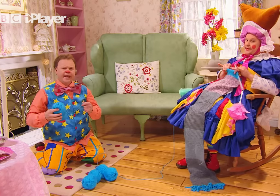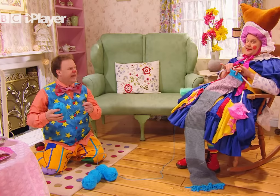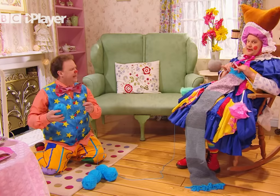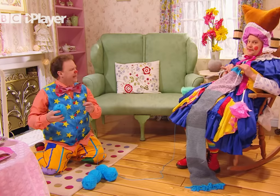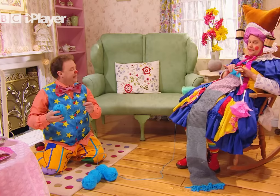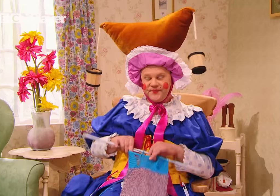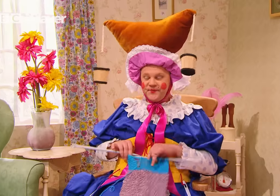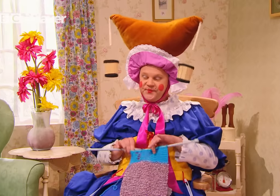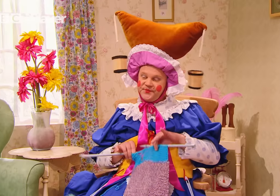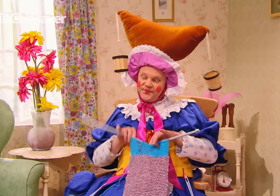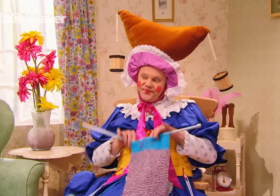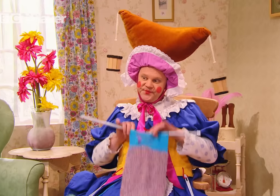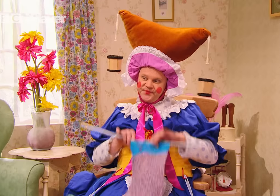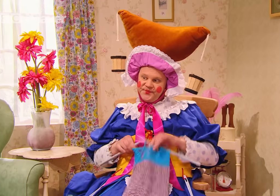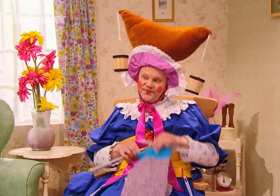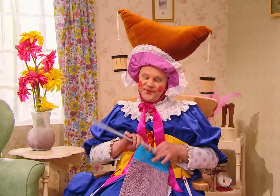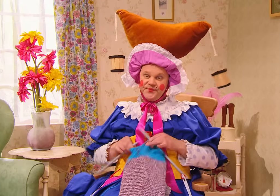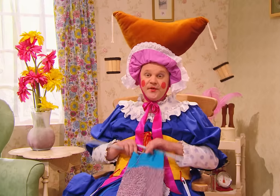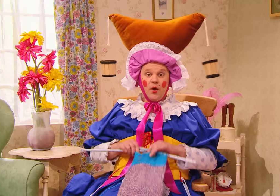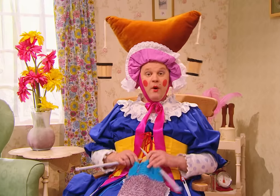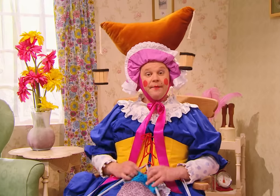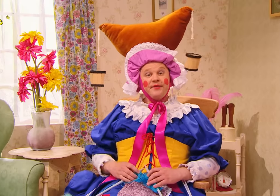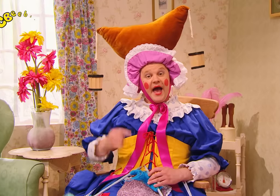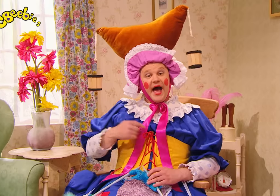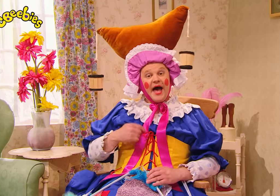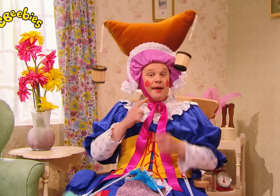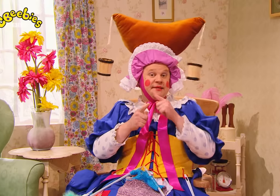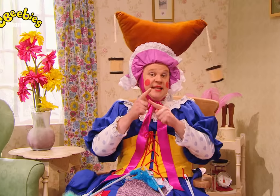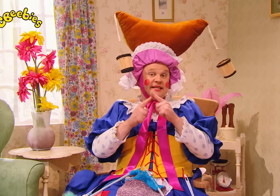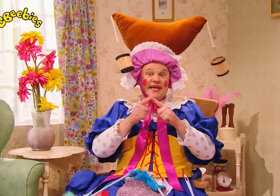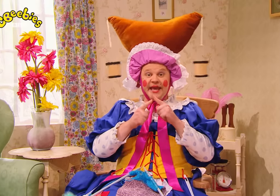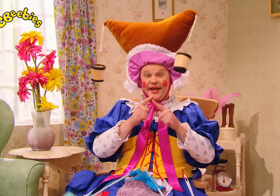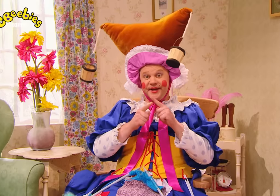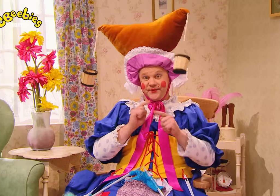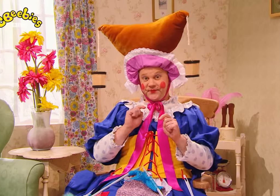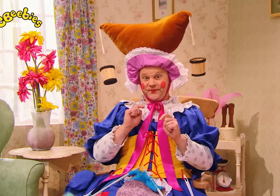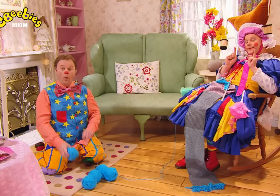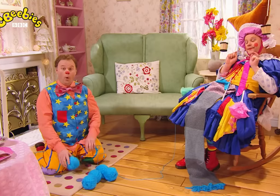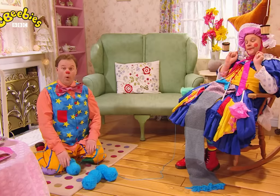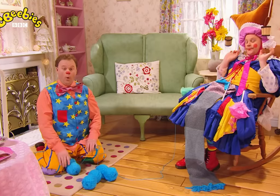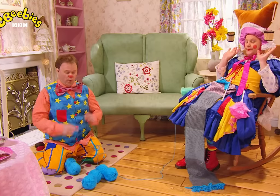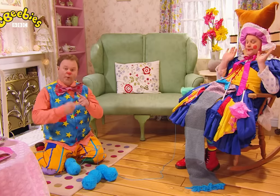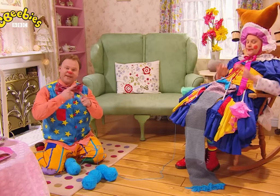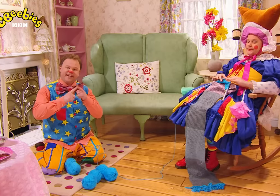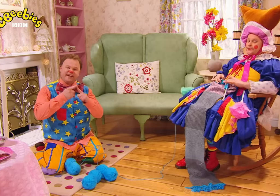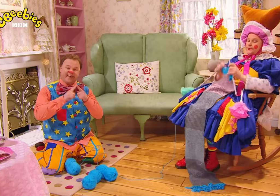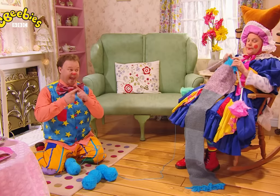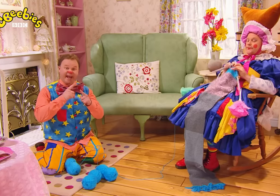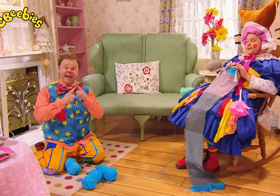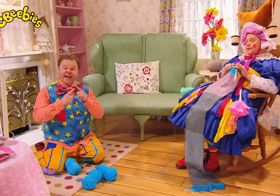Tumble! What are you doing, Aunt Polly? Well, I'm knitting. Oh, knitting?